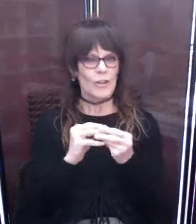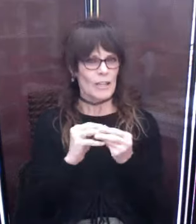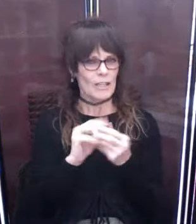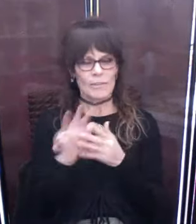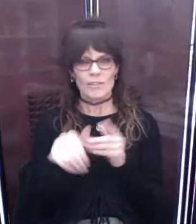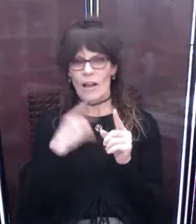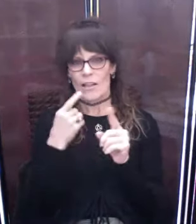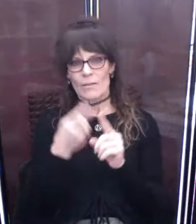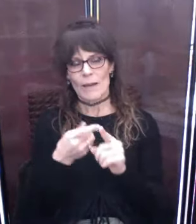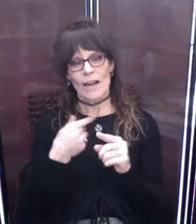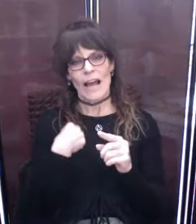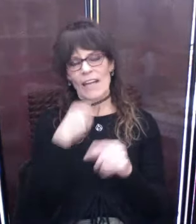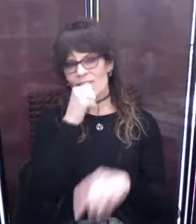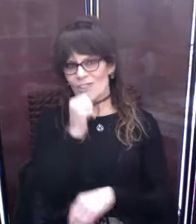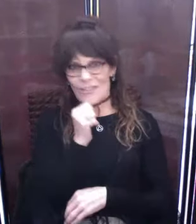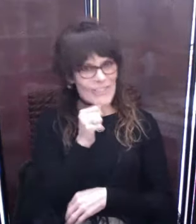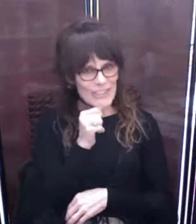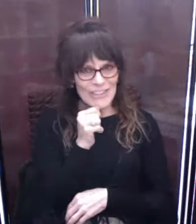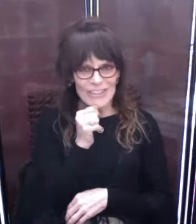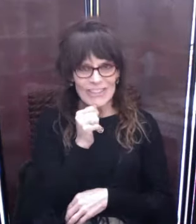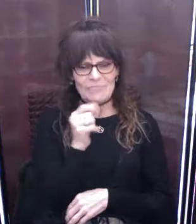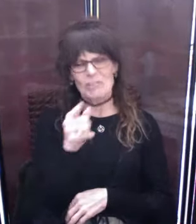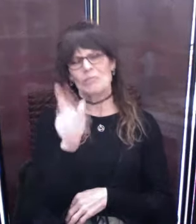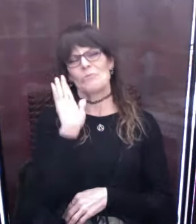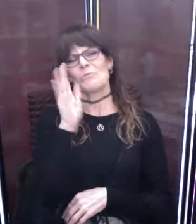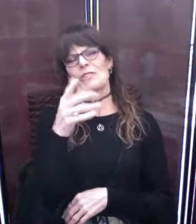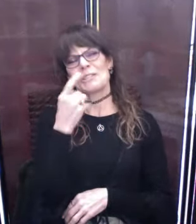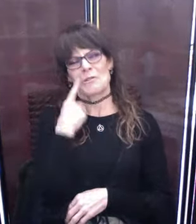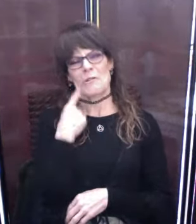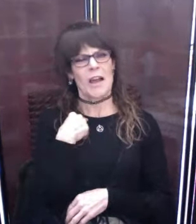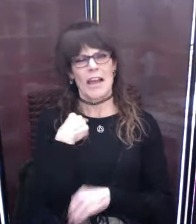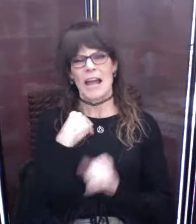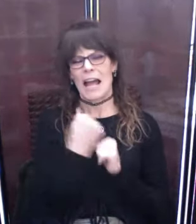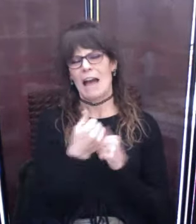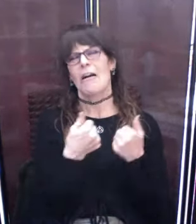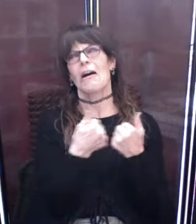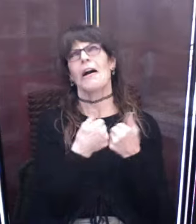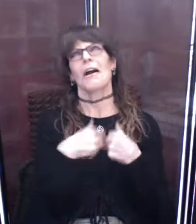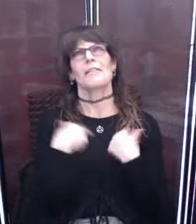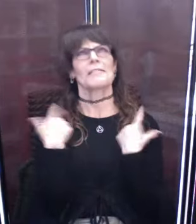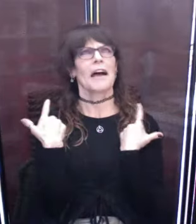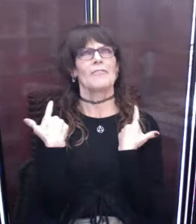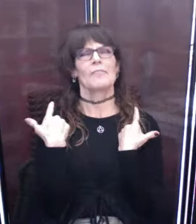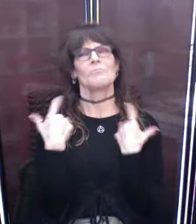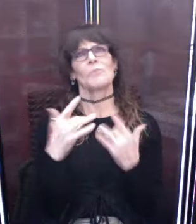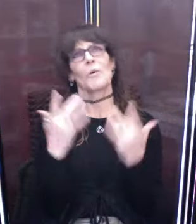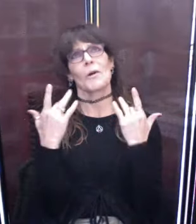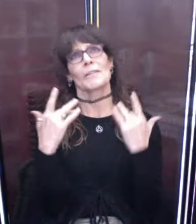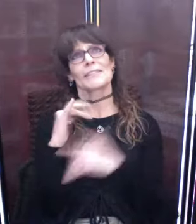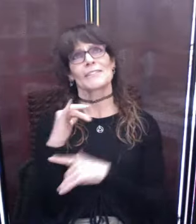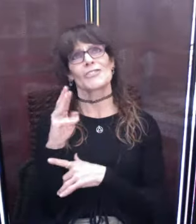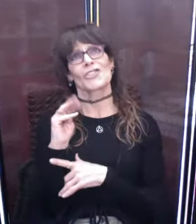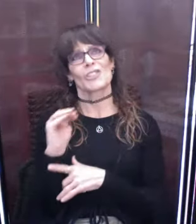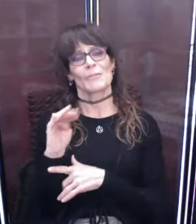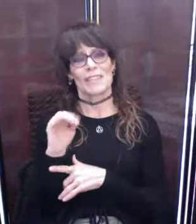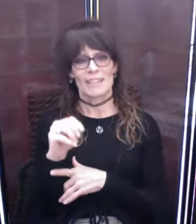I had suffered, and it'd make you cry at how hard life had been on little Jimmy. That was that 4th step.